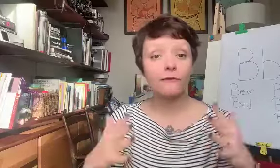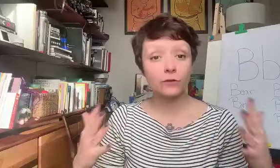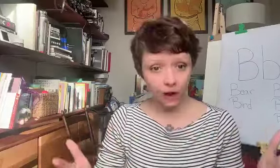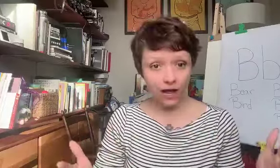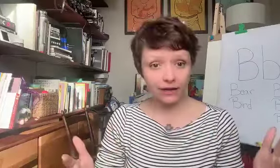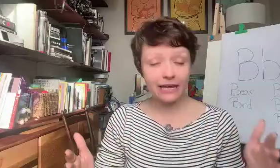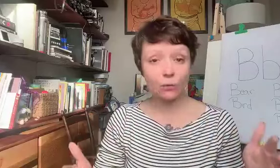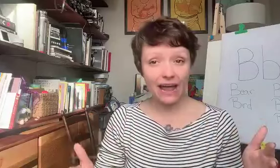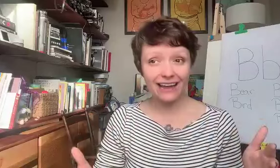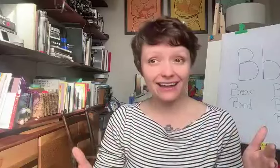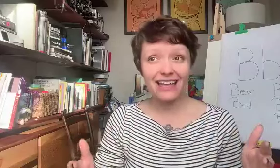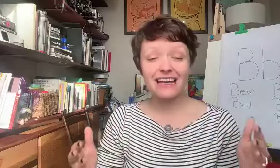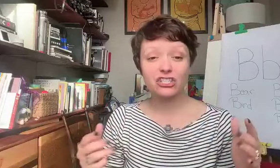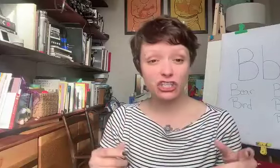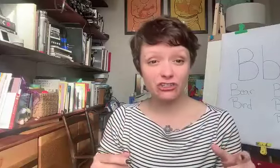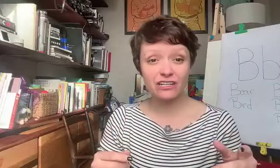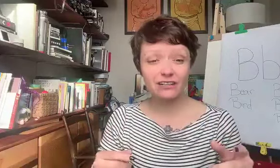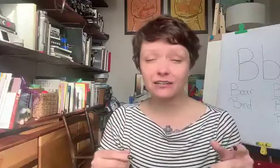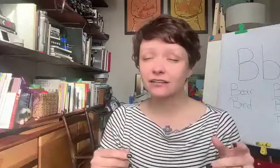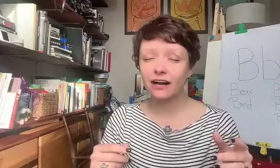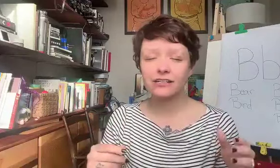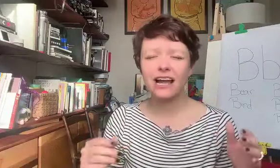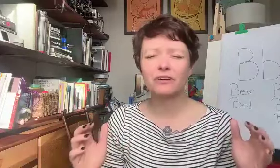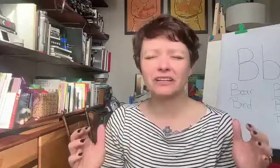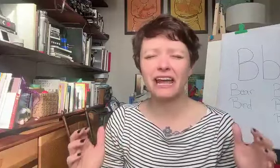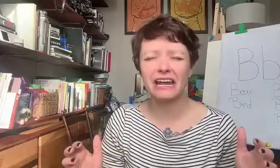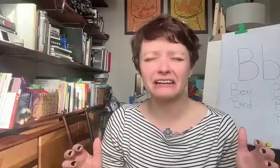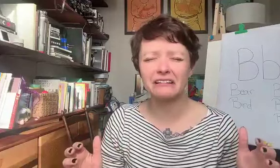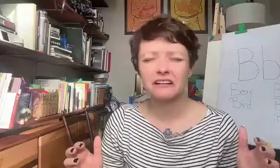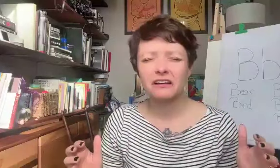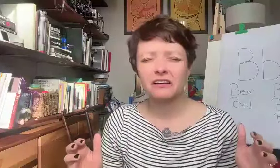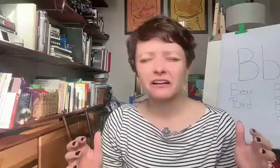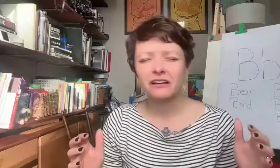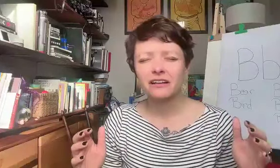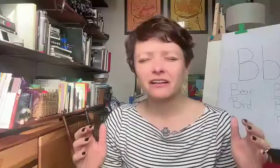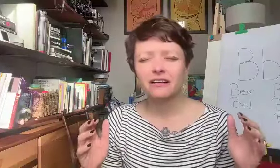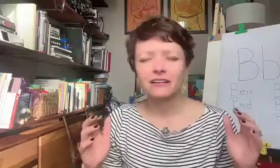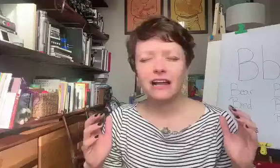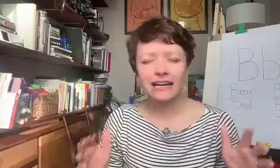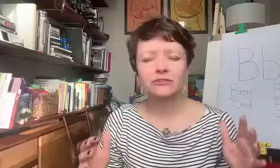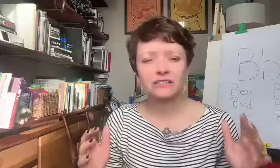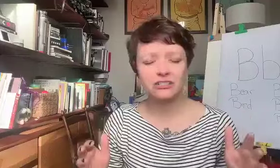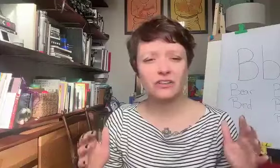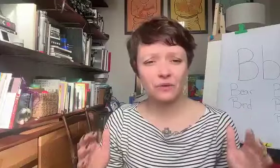the rug in a way that children, gosh, I really hate any transition on the rug